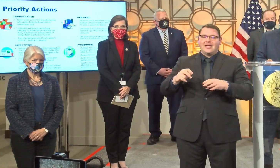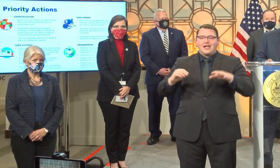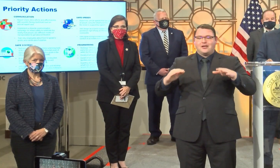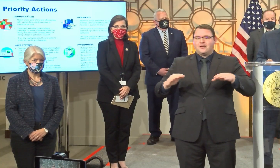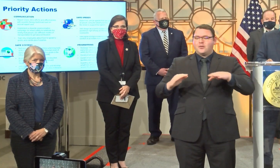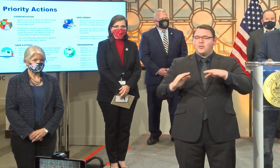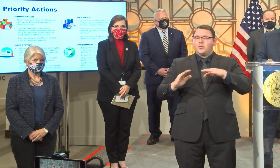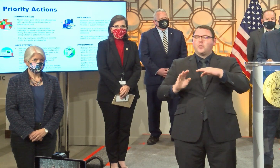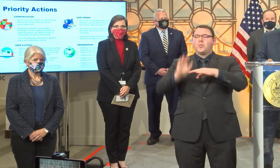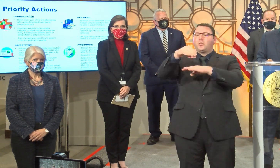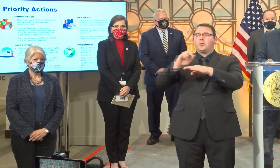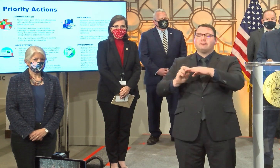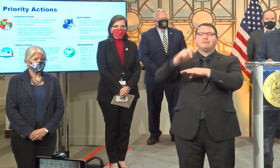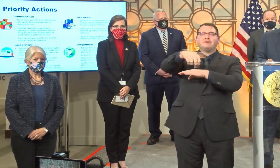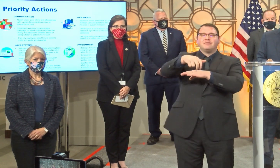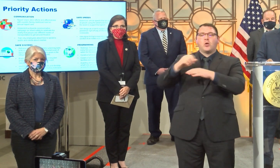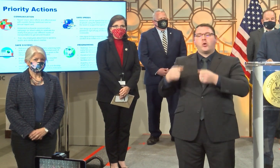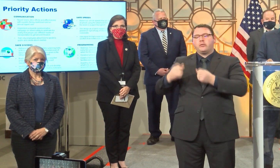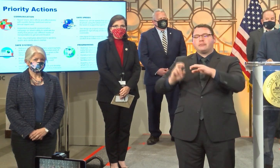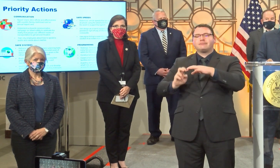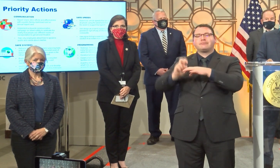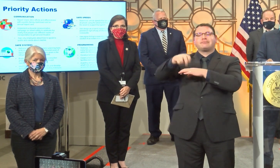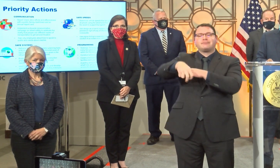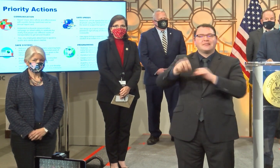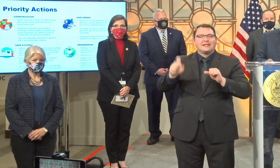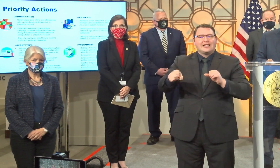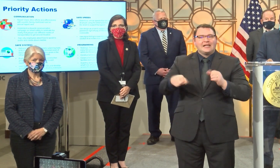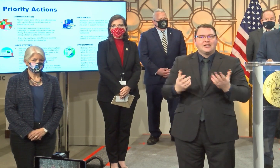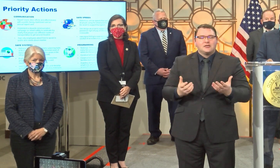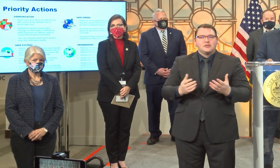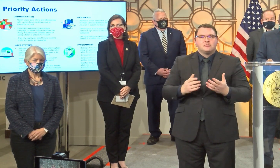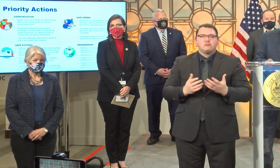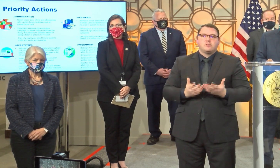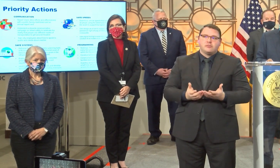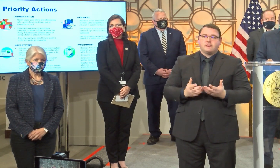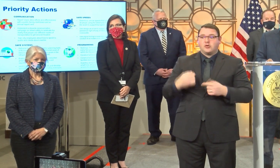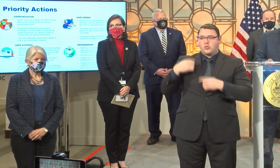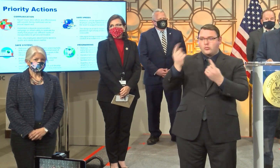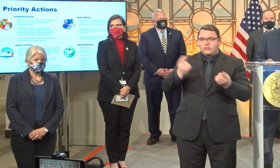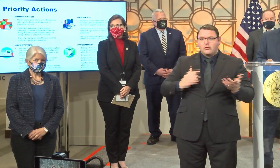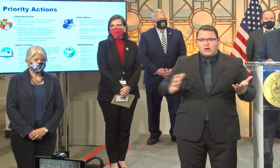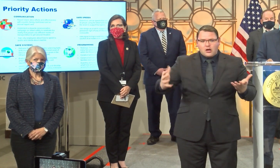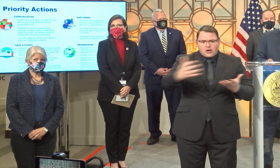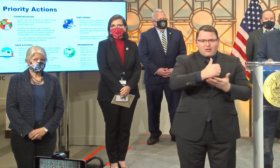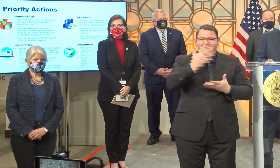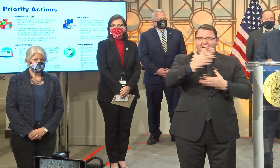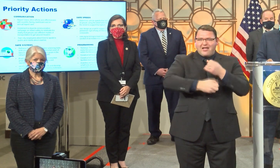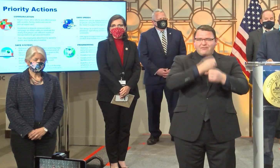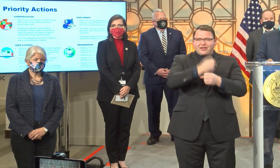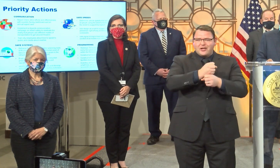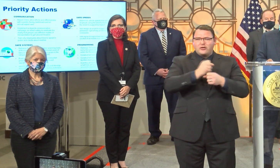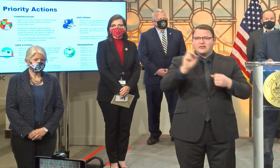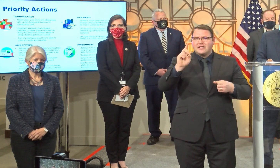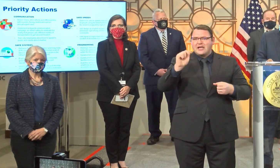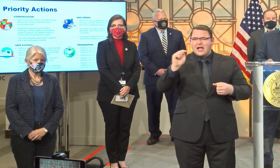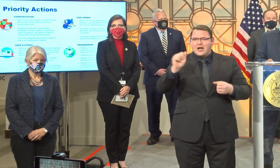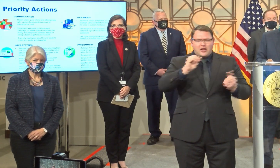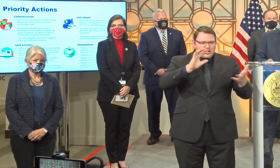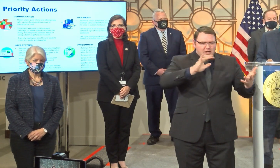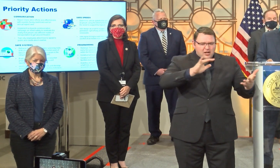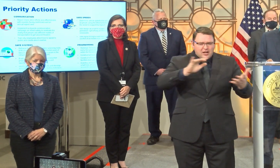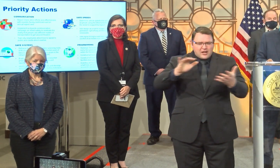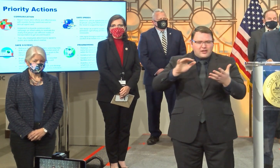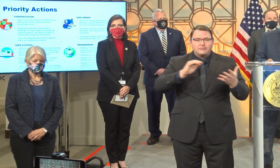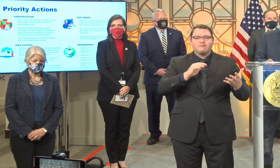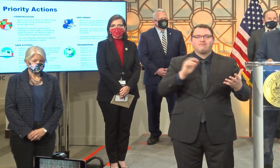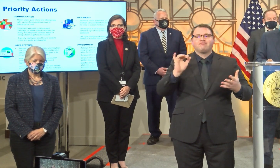5 years of crash data, we've identified a high injury network of streets with the highest density of traffic deaths